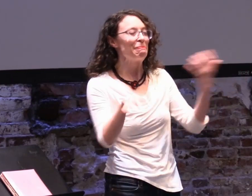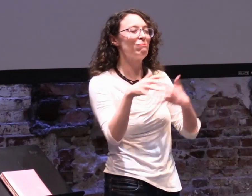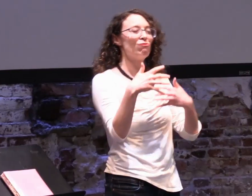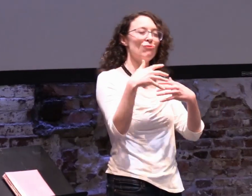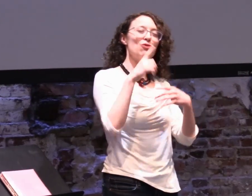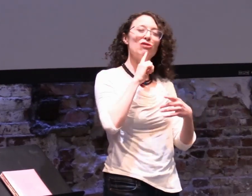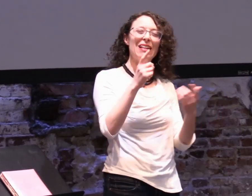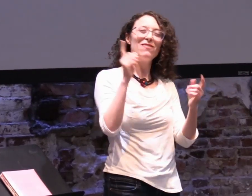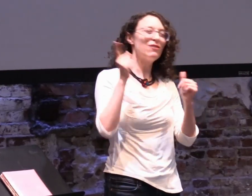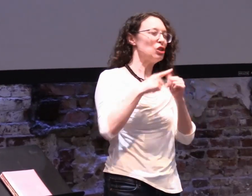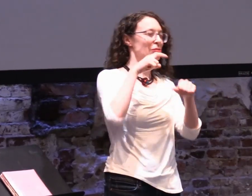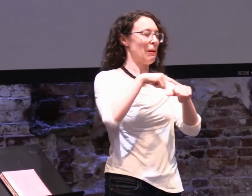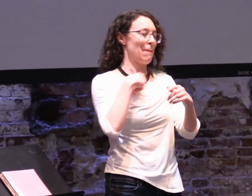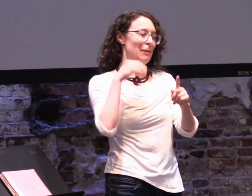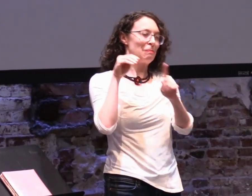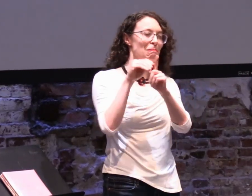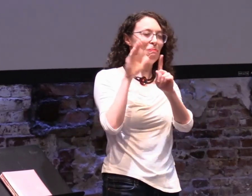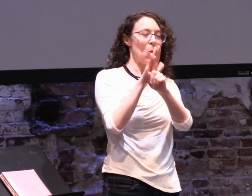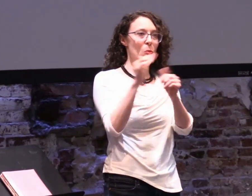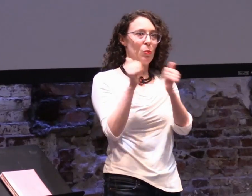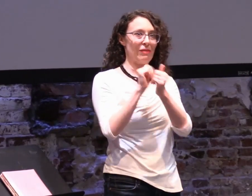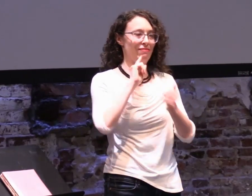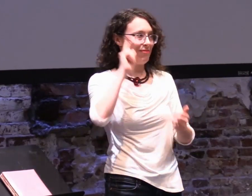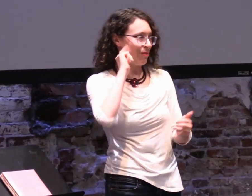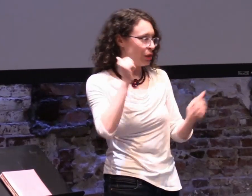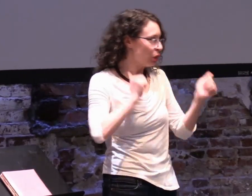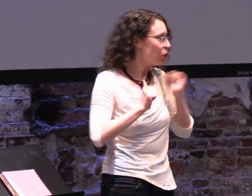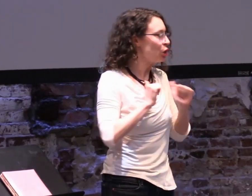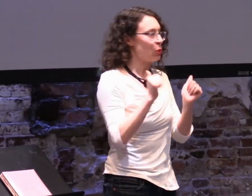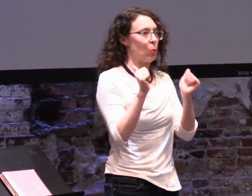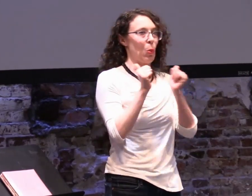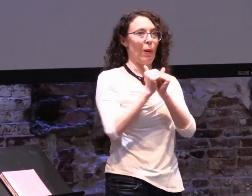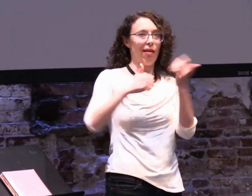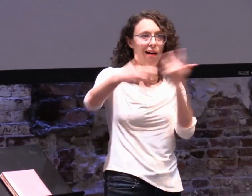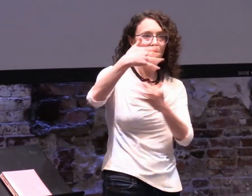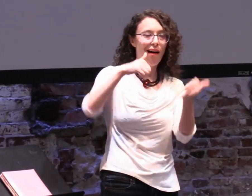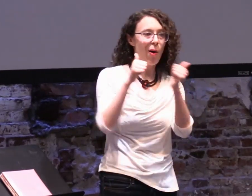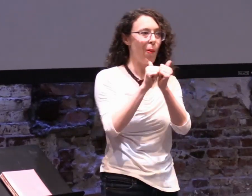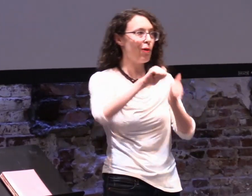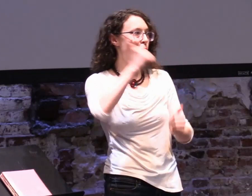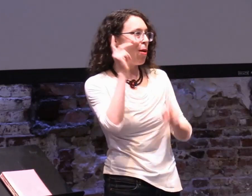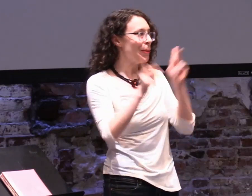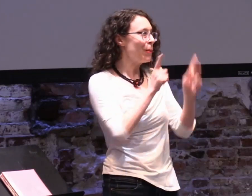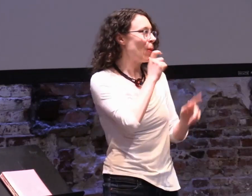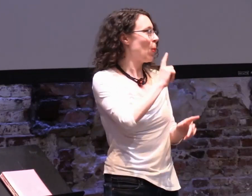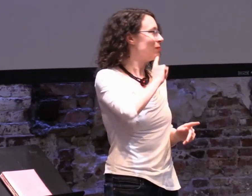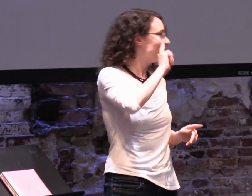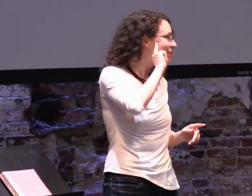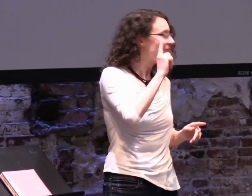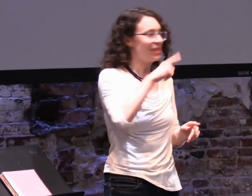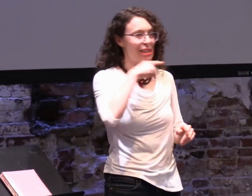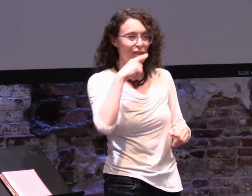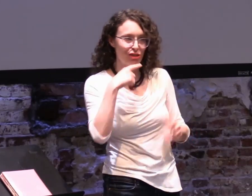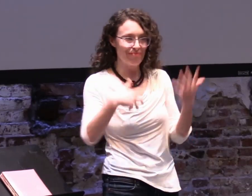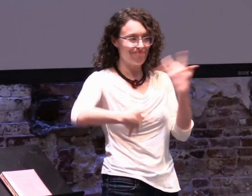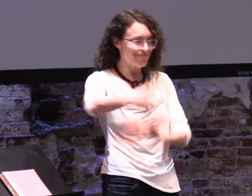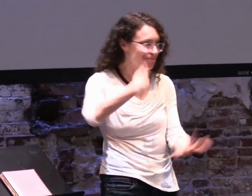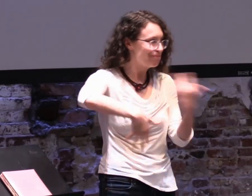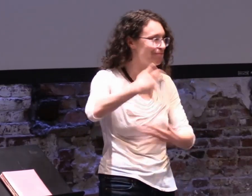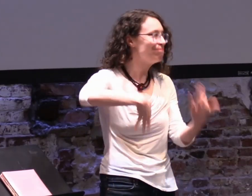And I was in a mixed group of teenagers between 20 and 27. I was in deaf theater at the time. I was hanging with other people who were deaf and hearing.